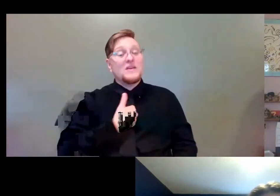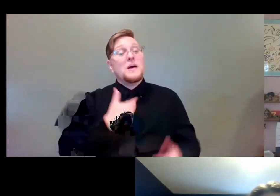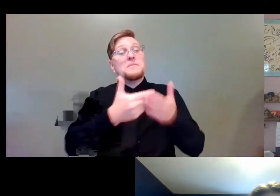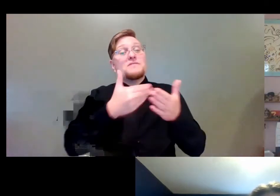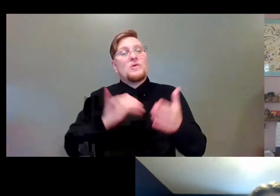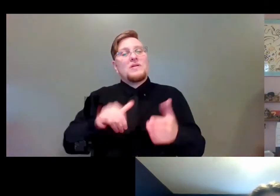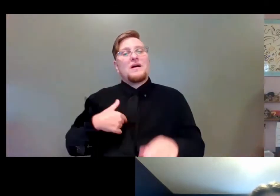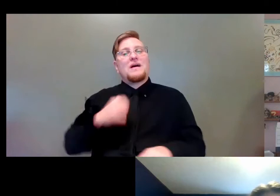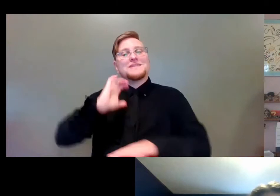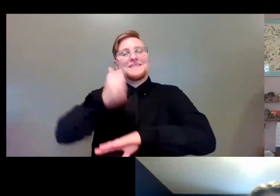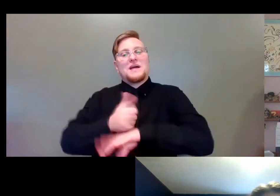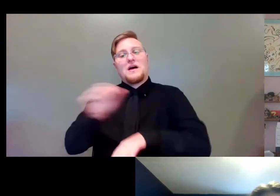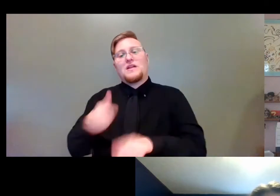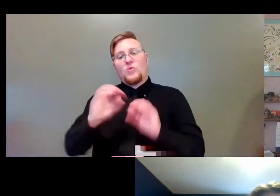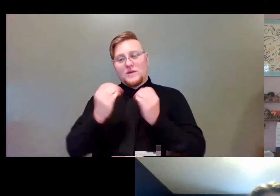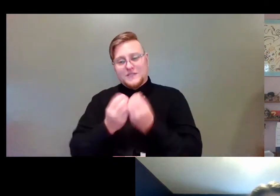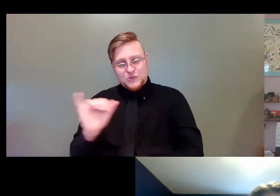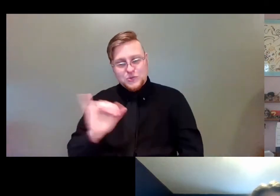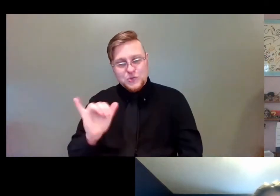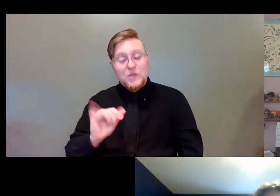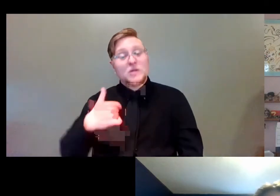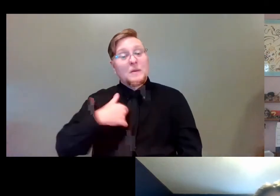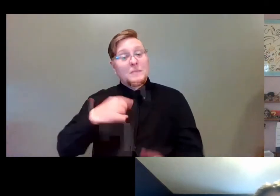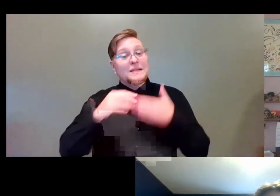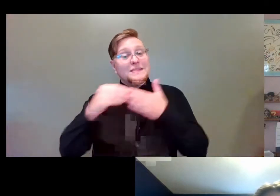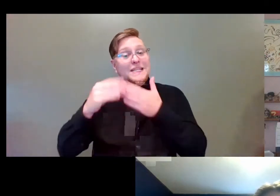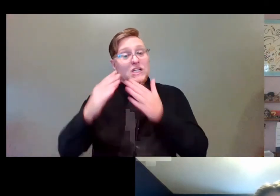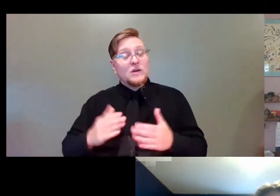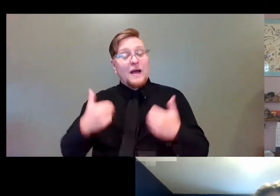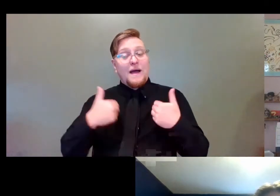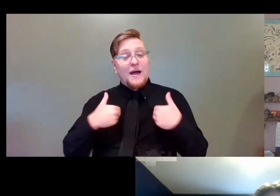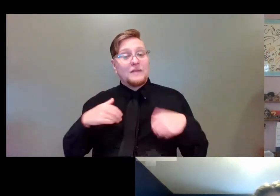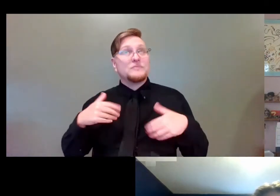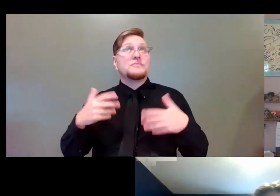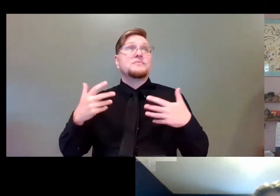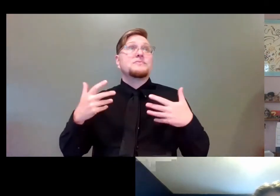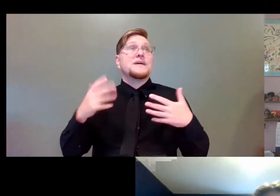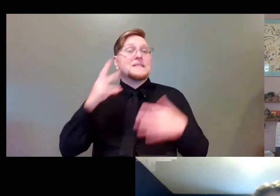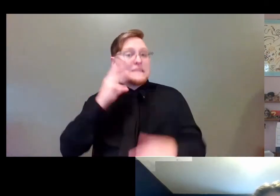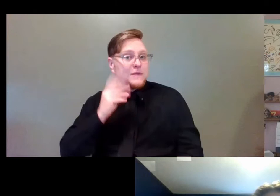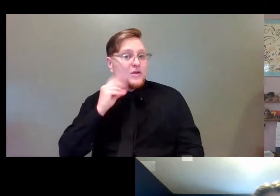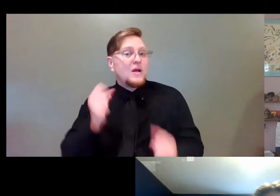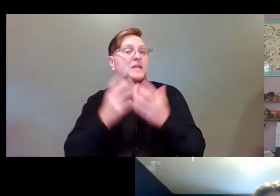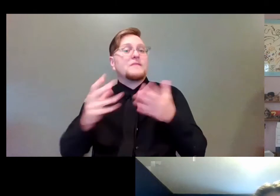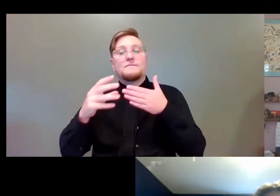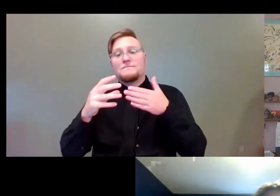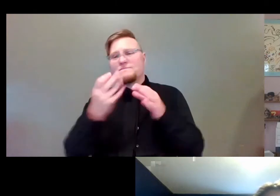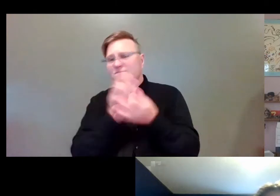And so I think as a leader, that has given me a lot of freedom. But